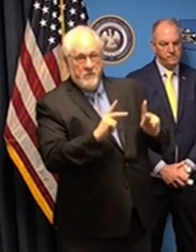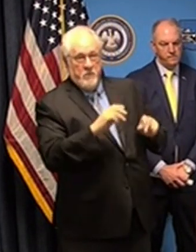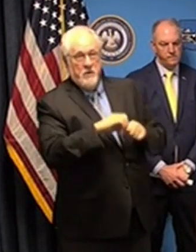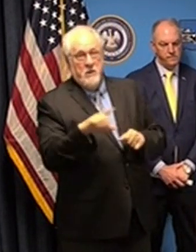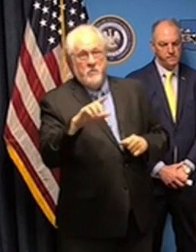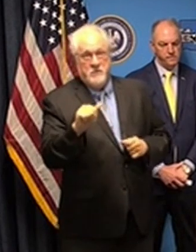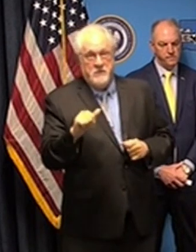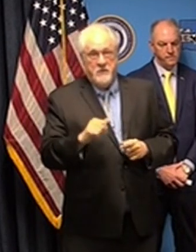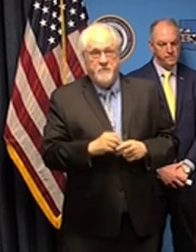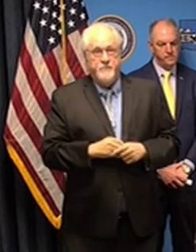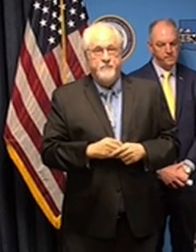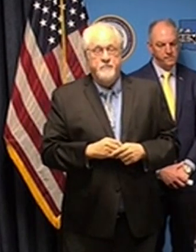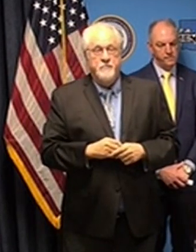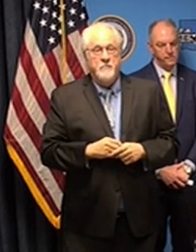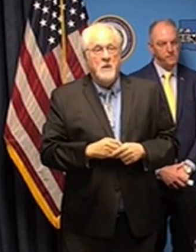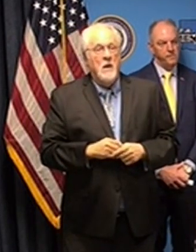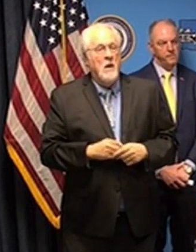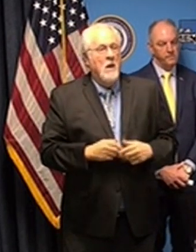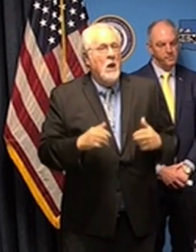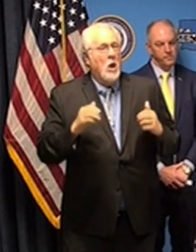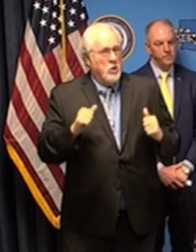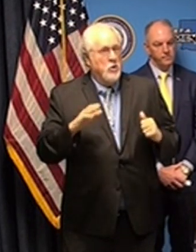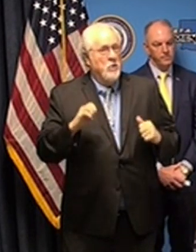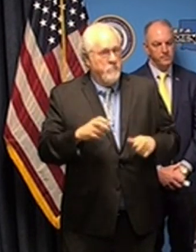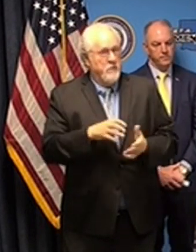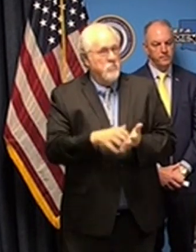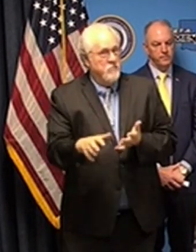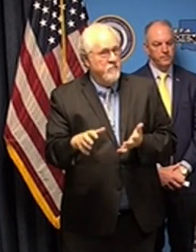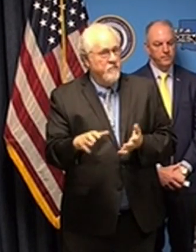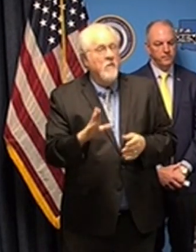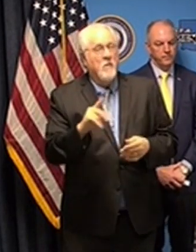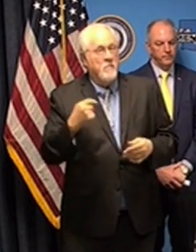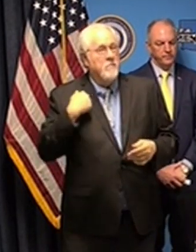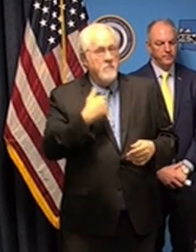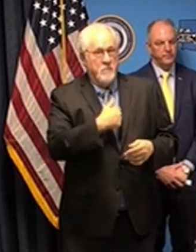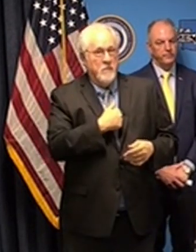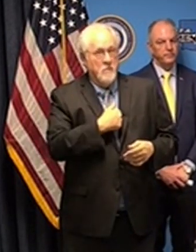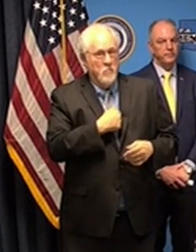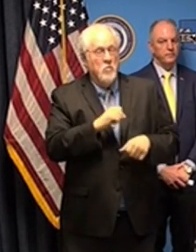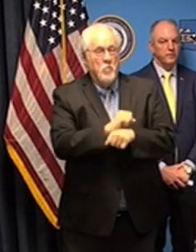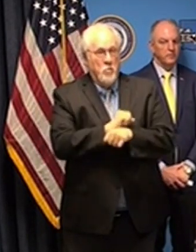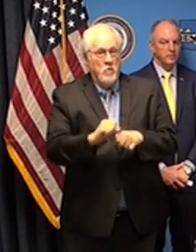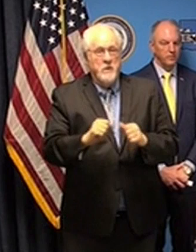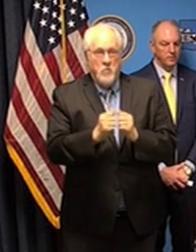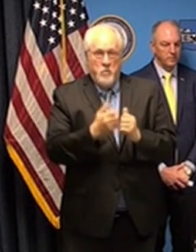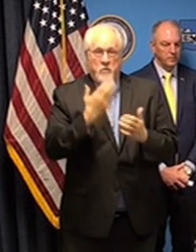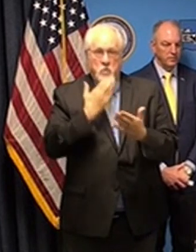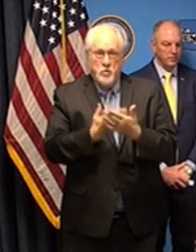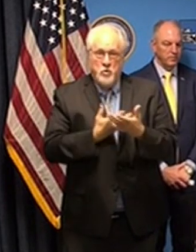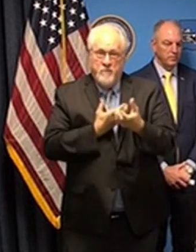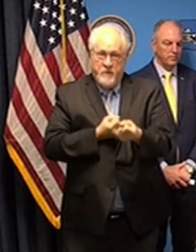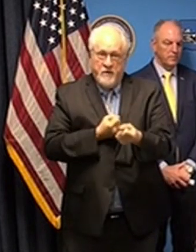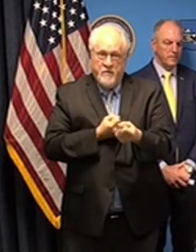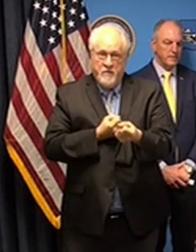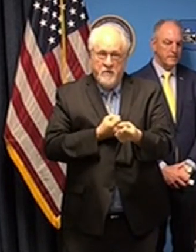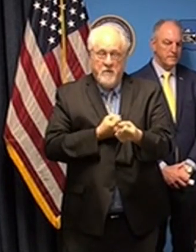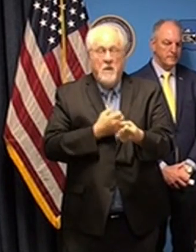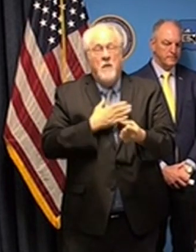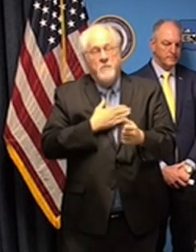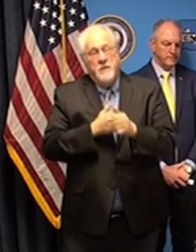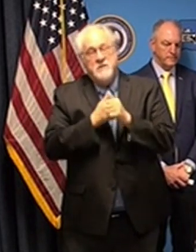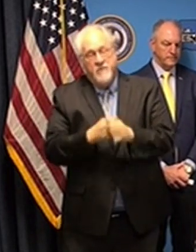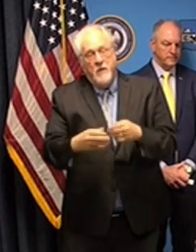in Louisiana. That could be bumpy, but we are working all in good faith. Of course, please